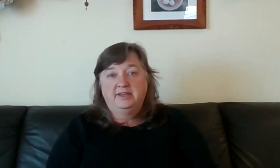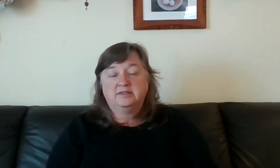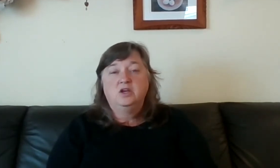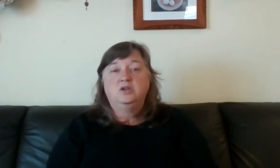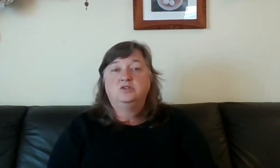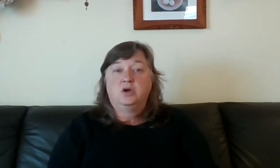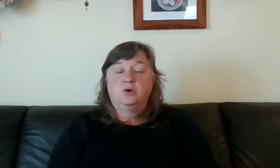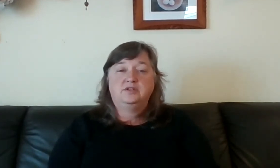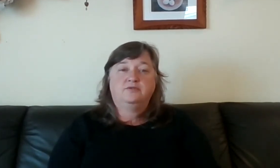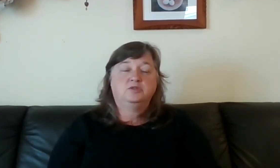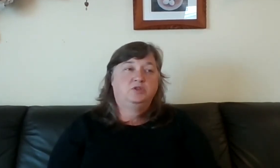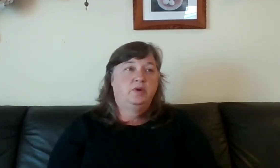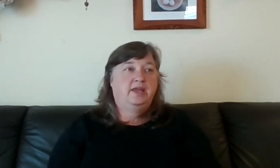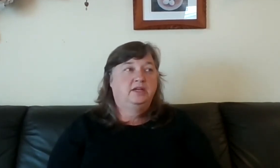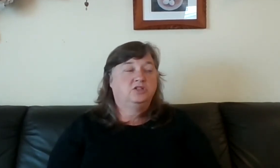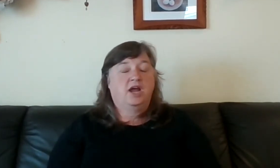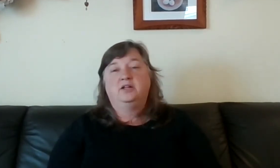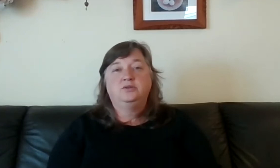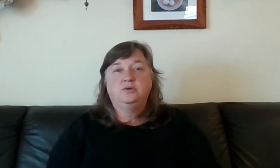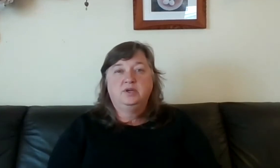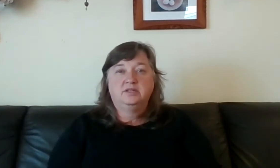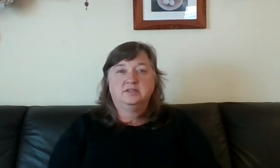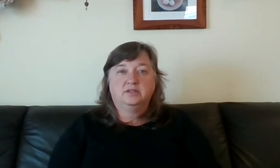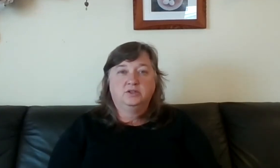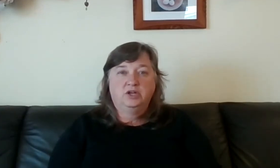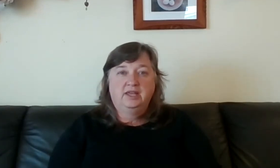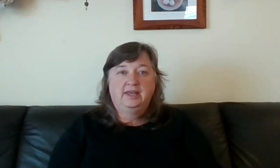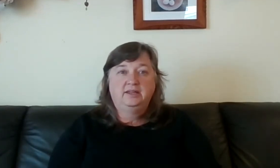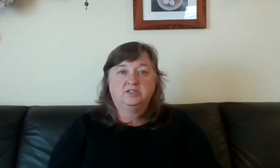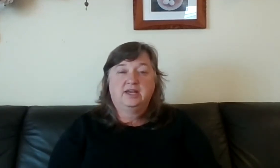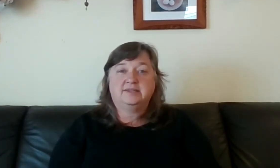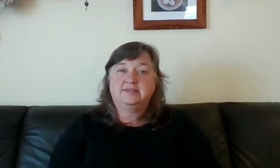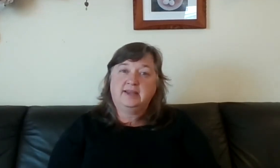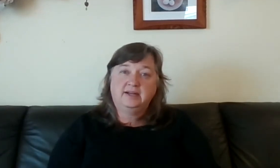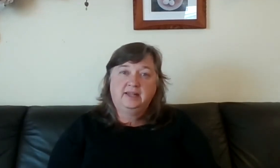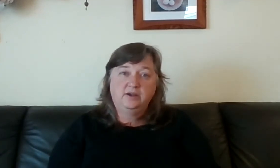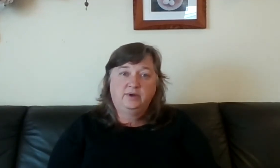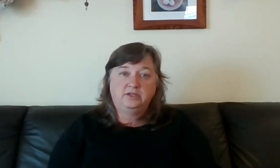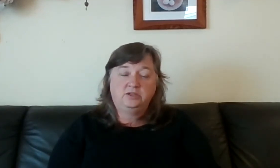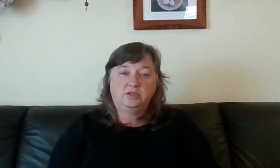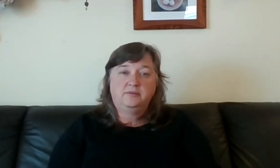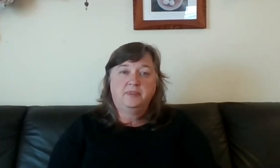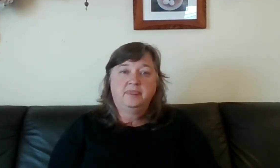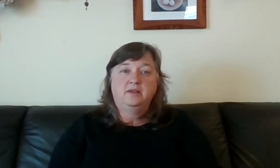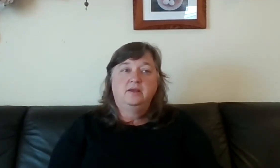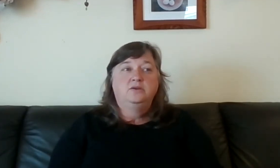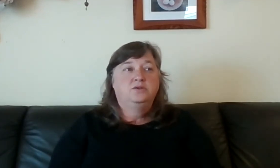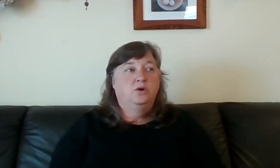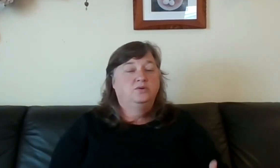based. So difference between a child who is learning English as a second language, so